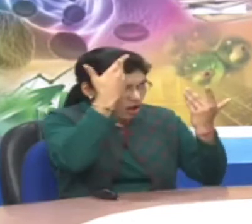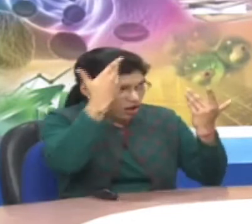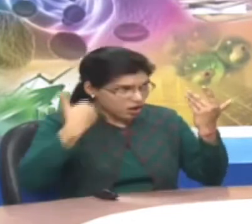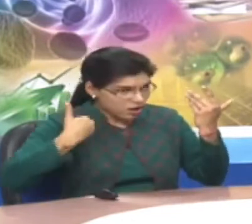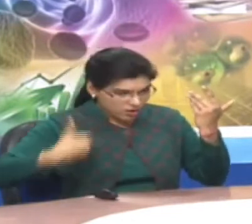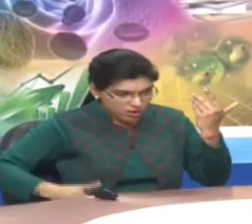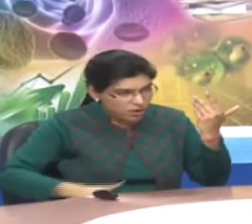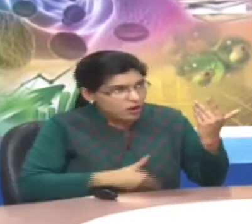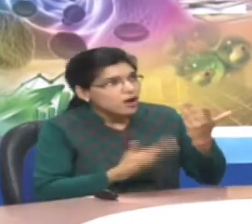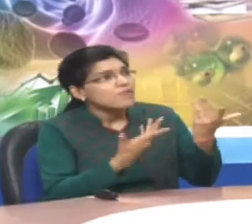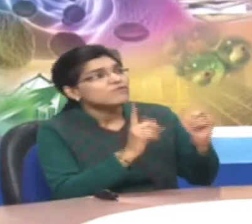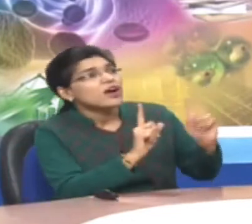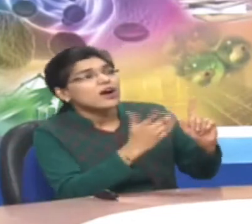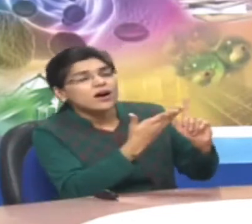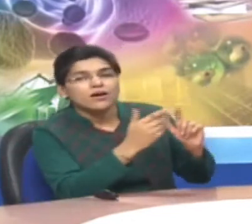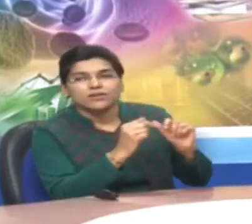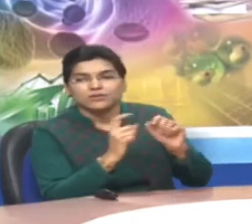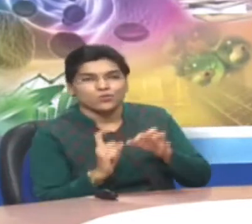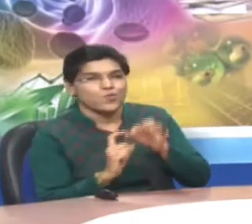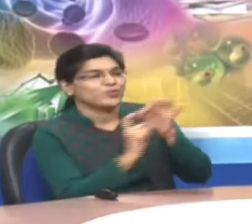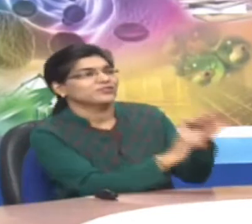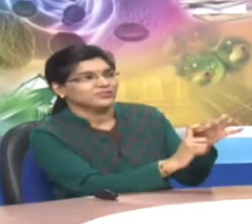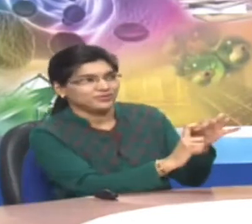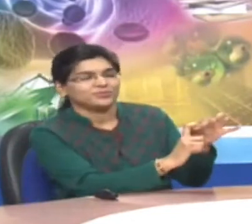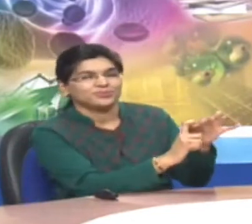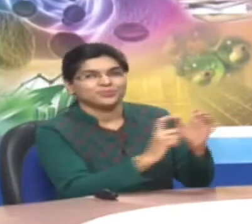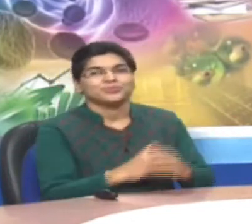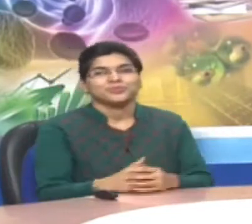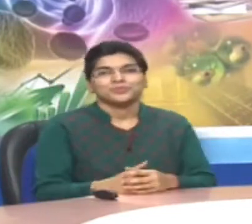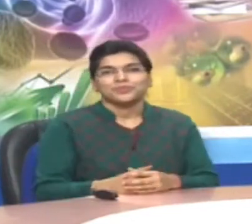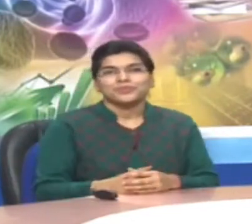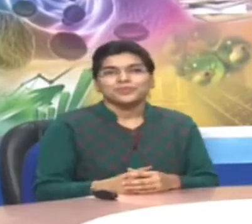It didn't require a great brain to break into my little cottage.